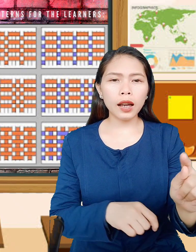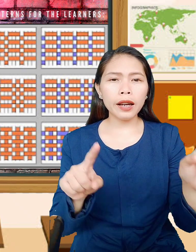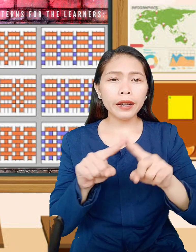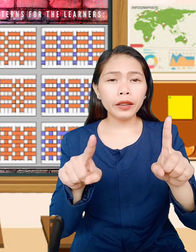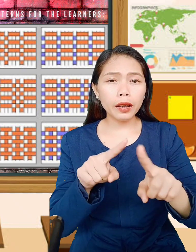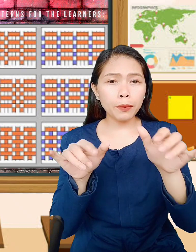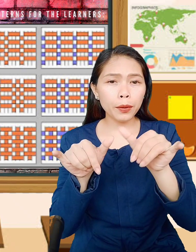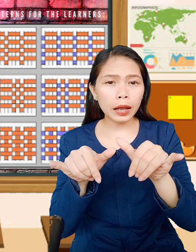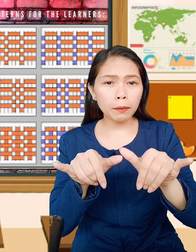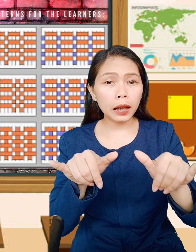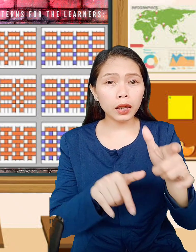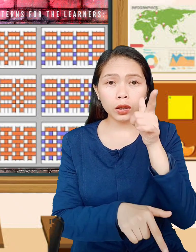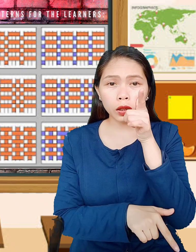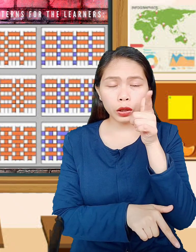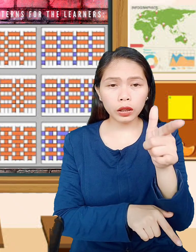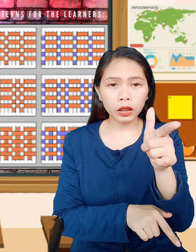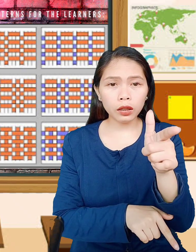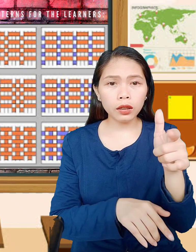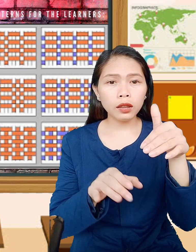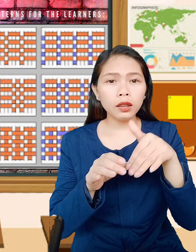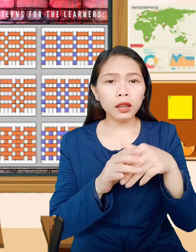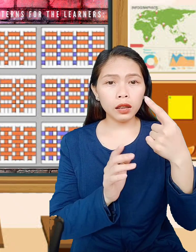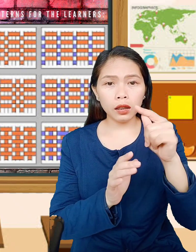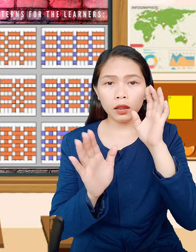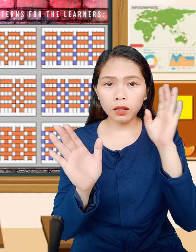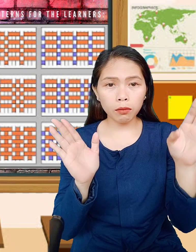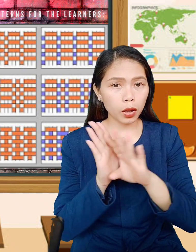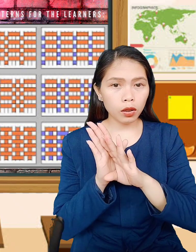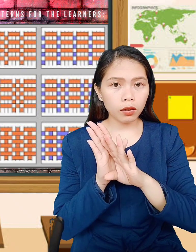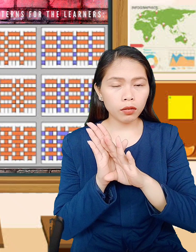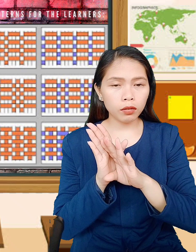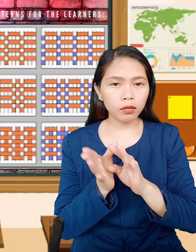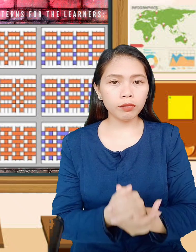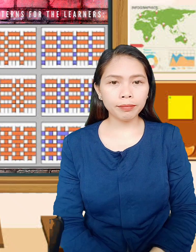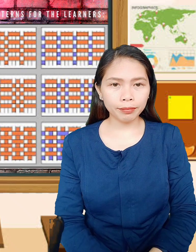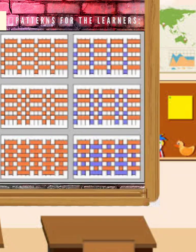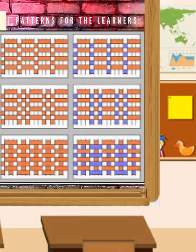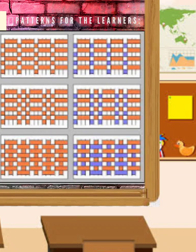a different pattern. Look at this picture.